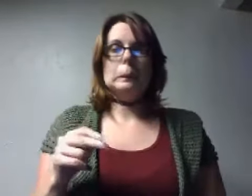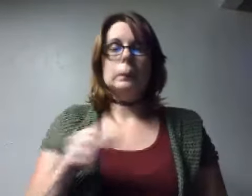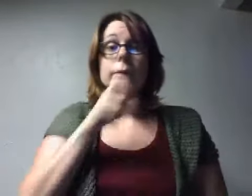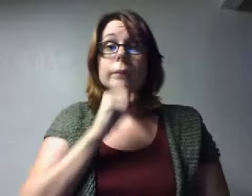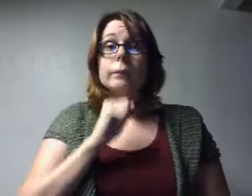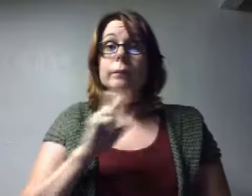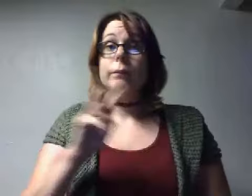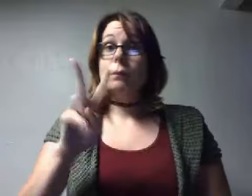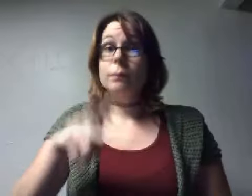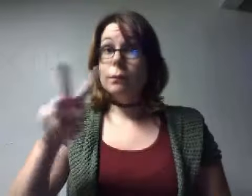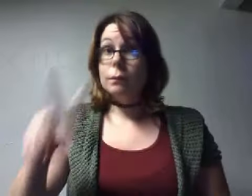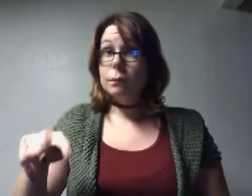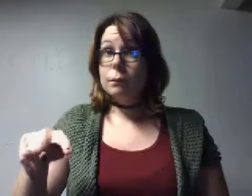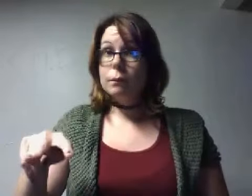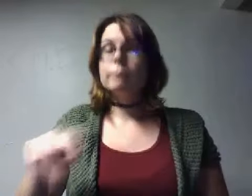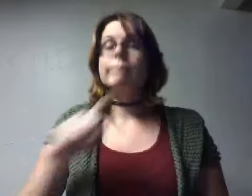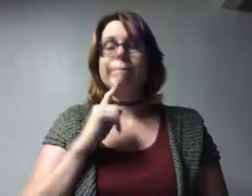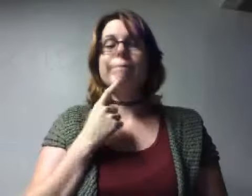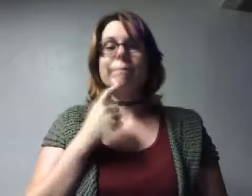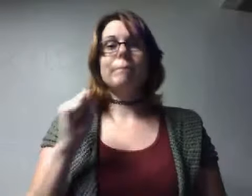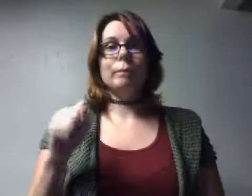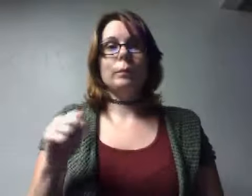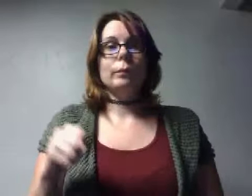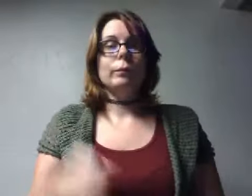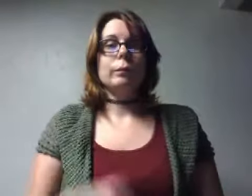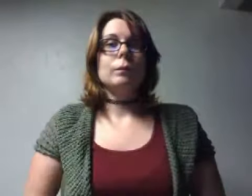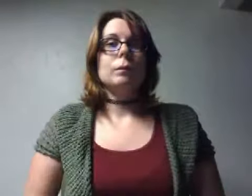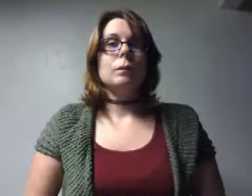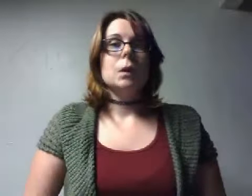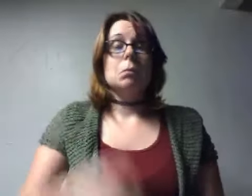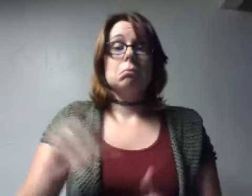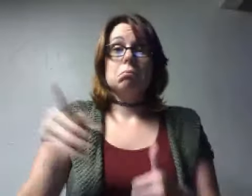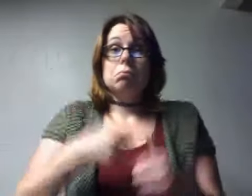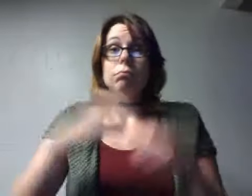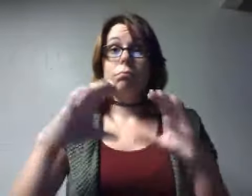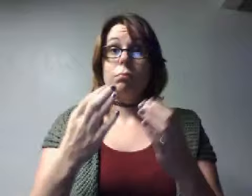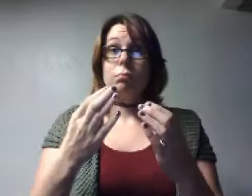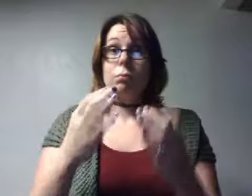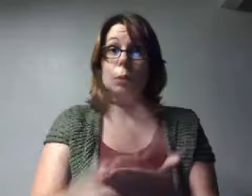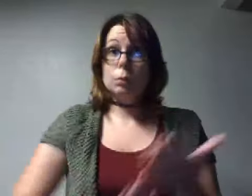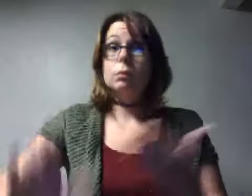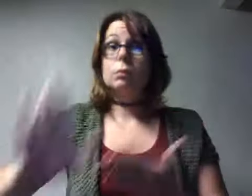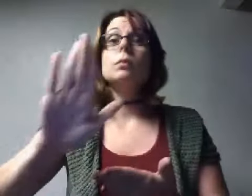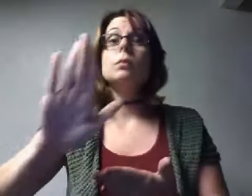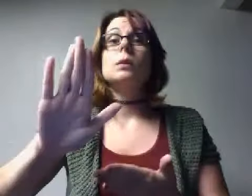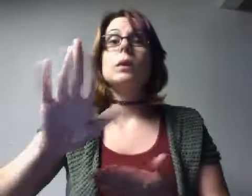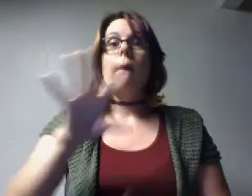first photography class in college, which was a 35 millimeter film class, black and white film class. And